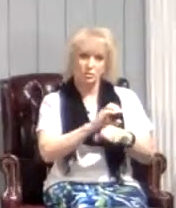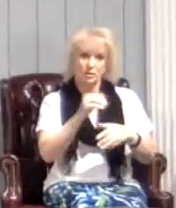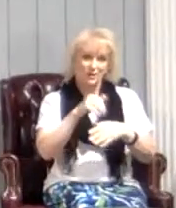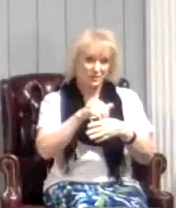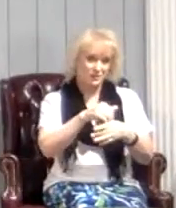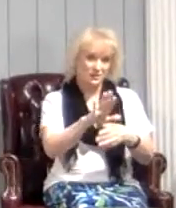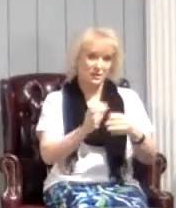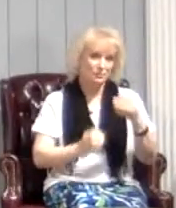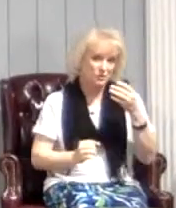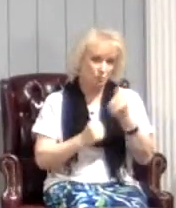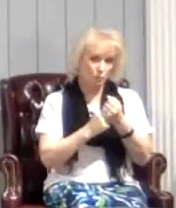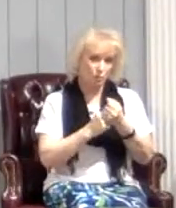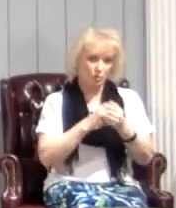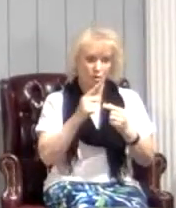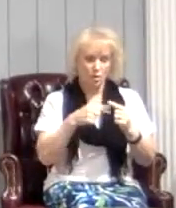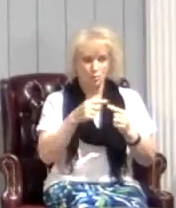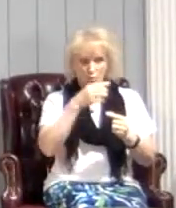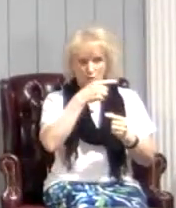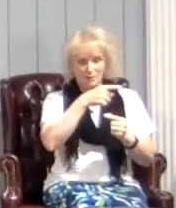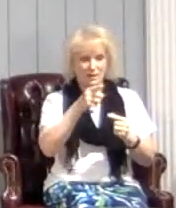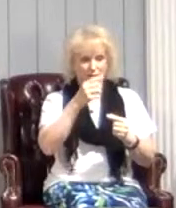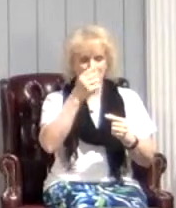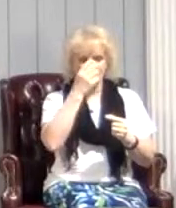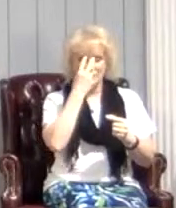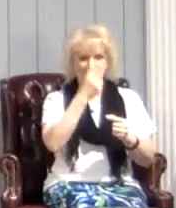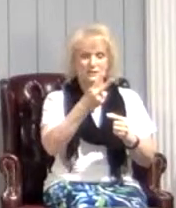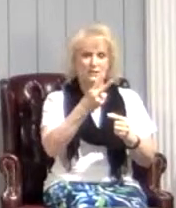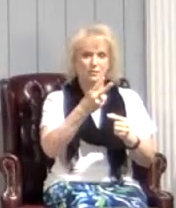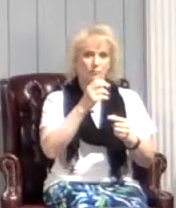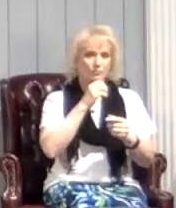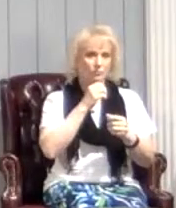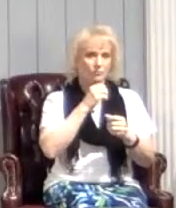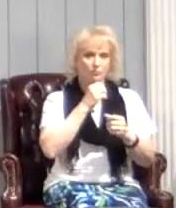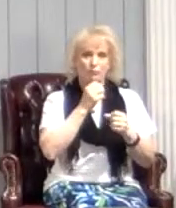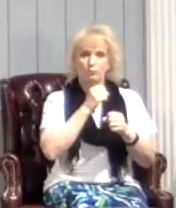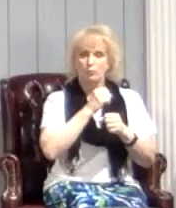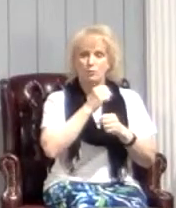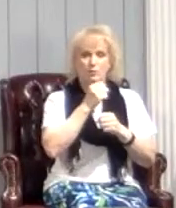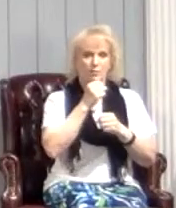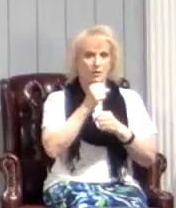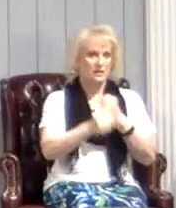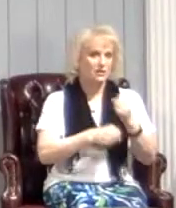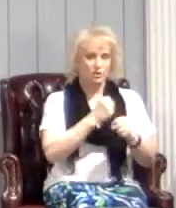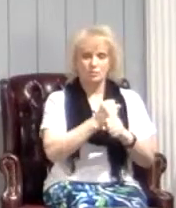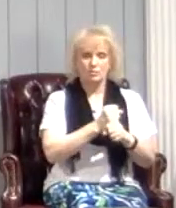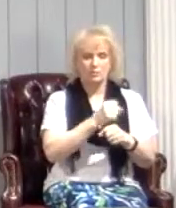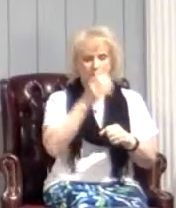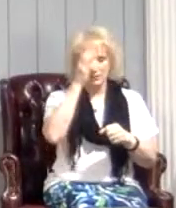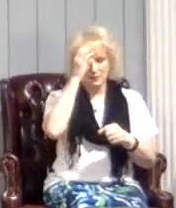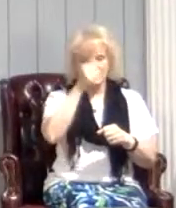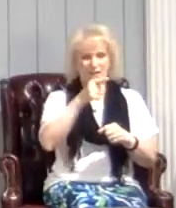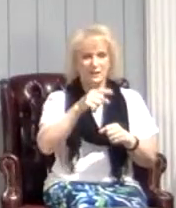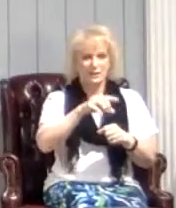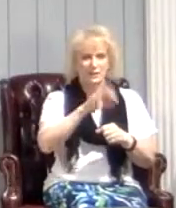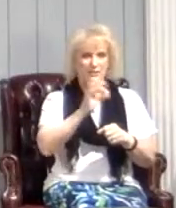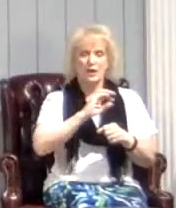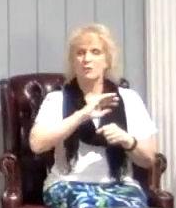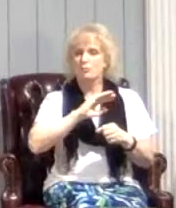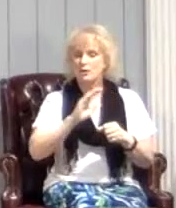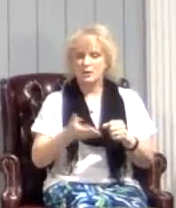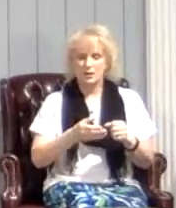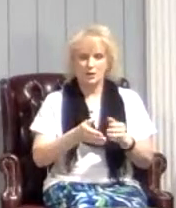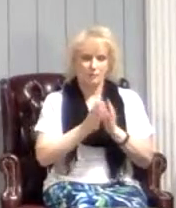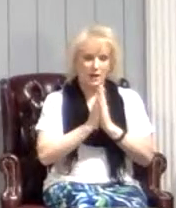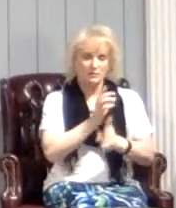send him support when they haven't seen him for years and years, maybe never again? And so he decided he would never ask this doctor